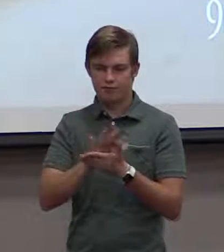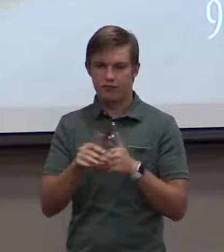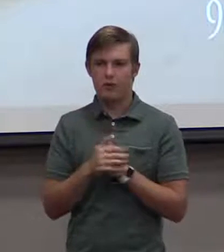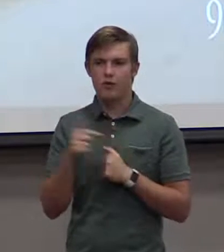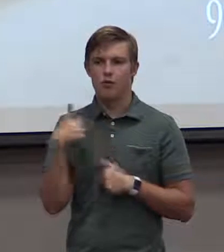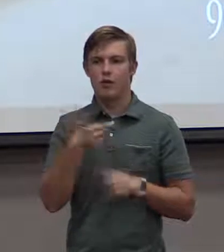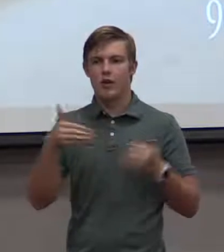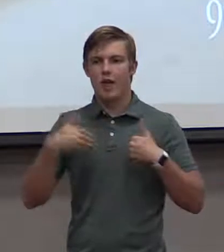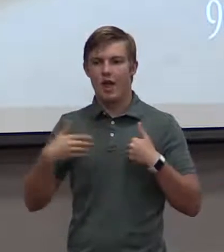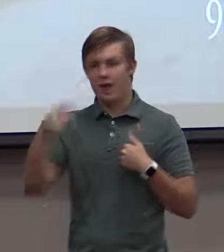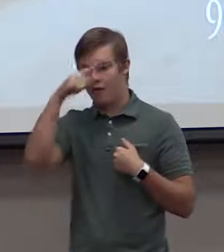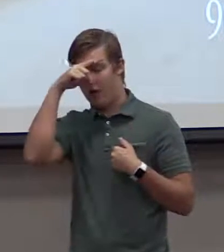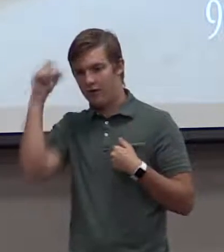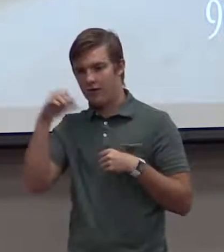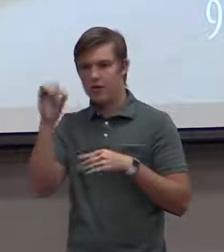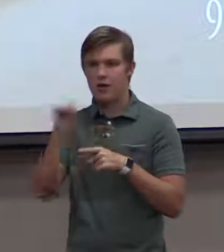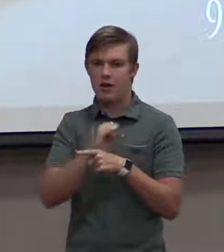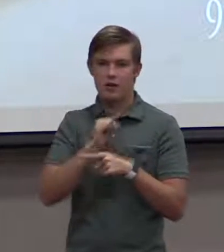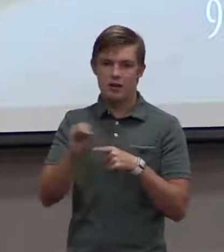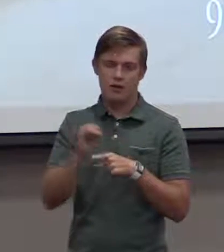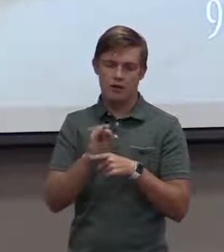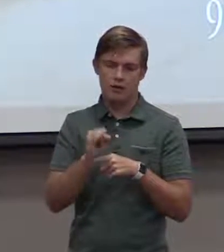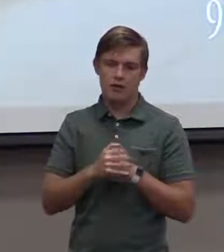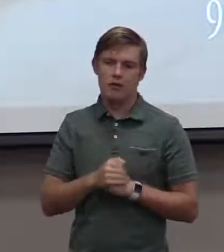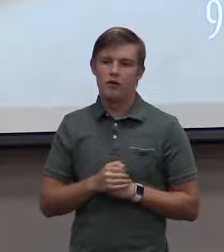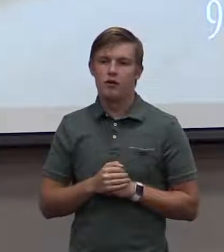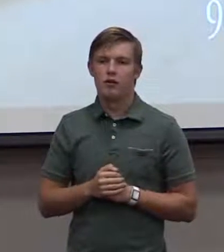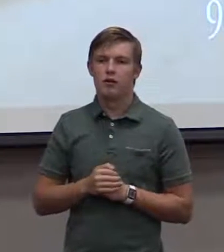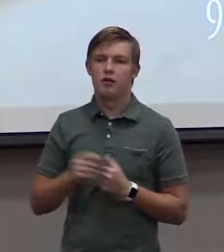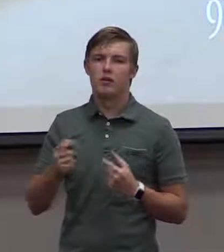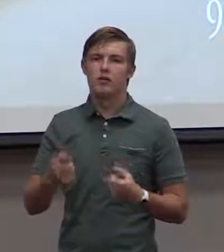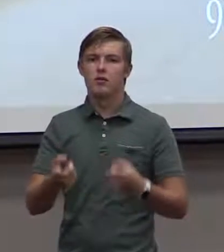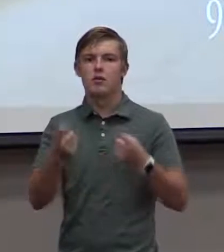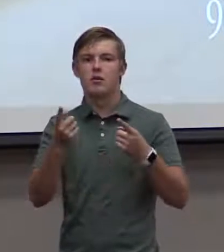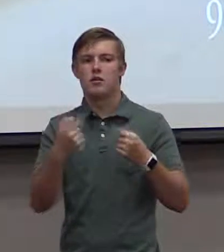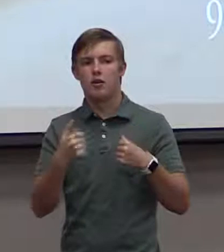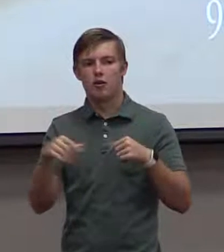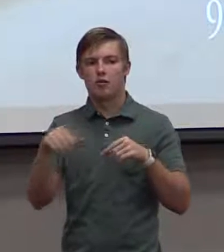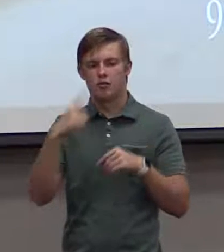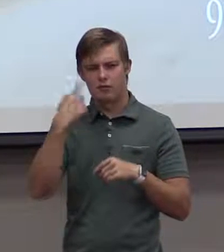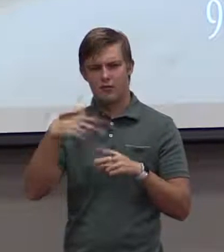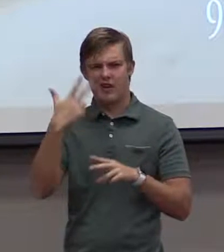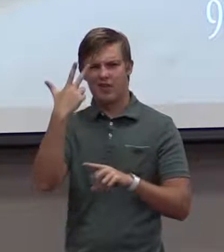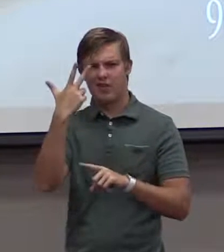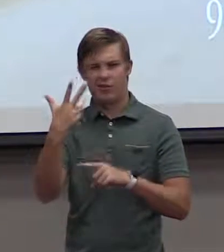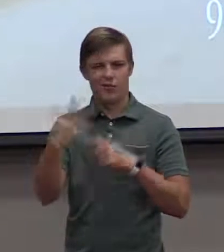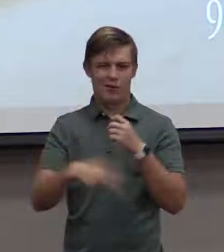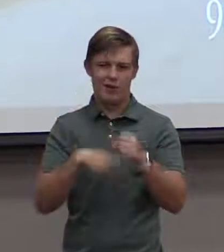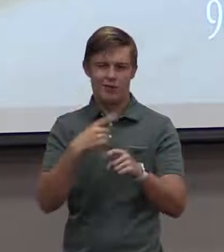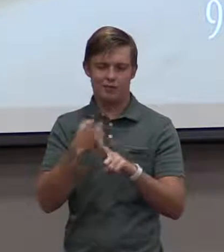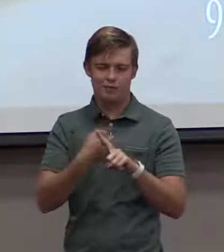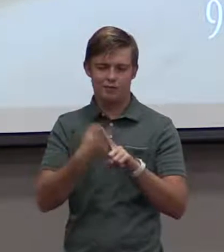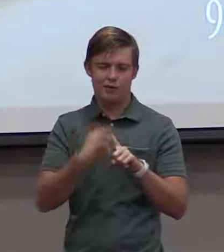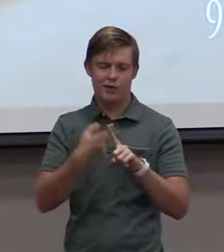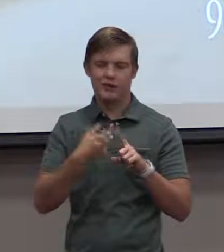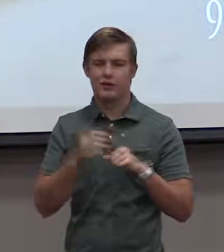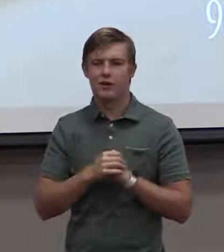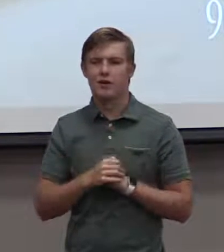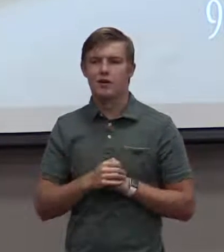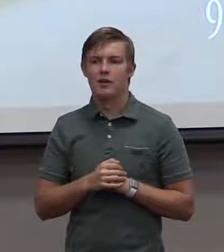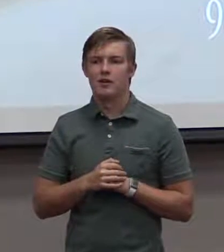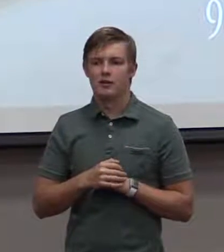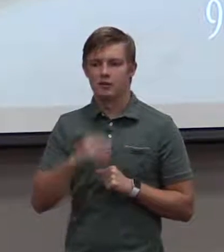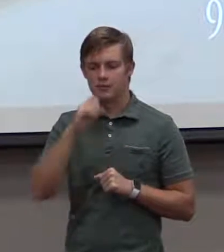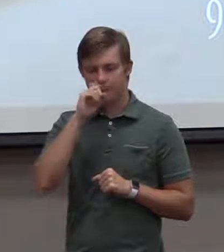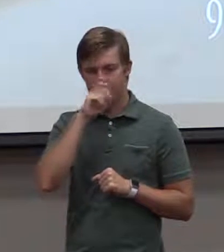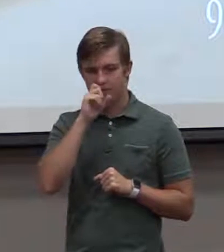have a summer internship where you come up and work with us for about 3 months approximately. And we have a circuit for you to travel amongst these places